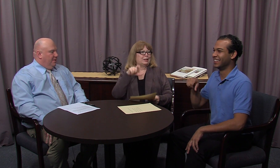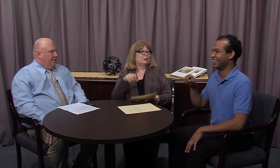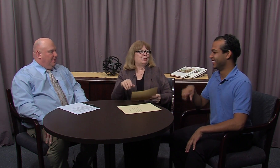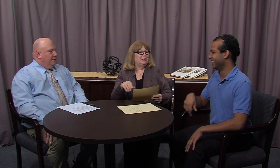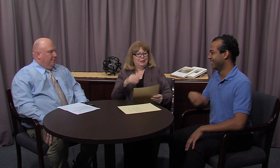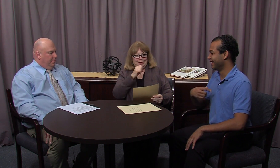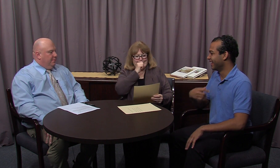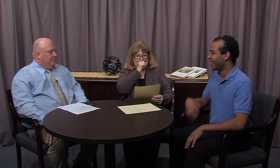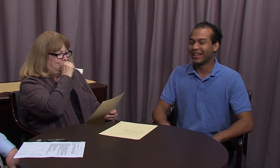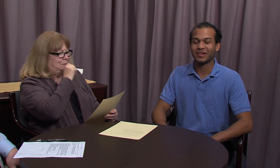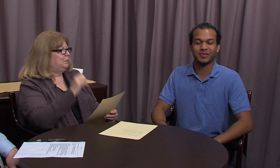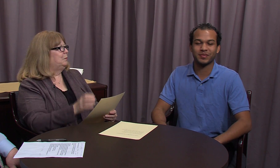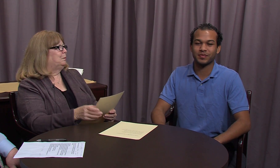excerpt.